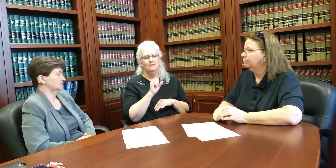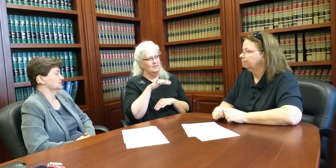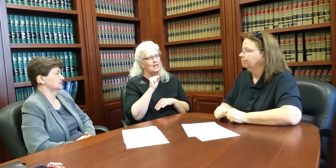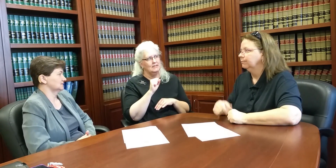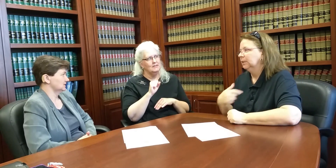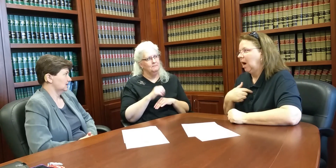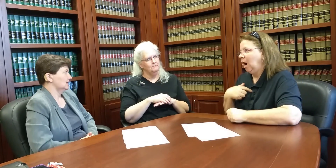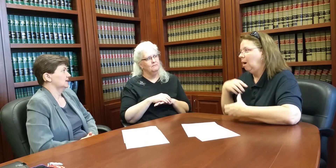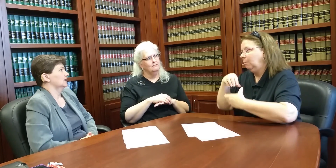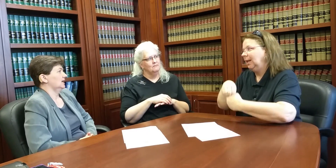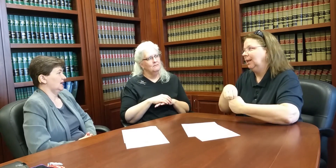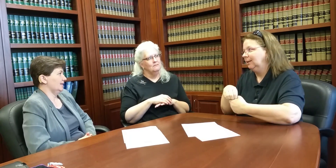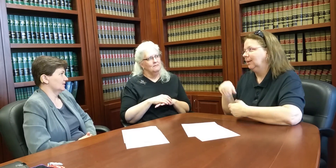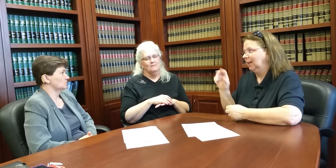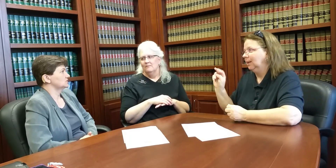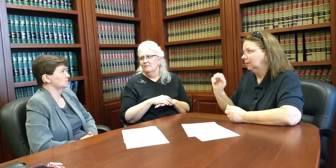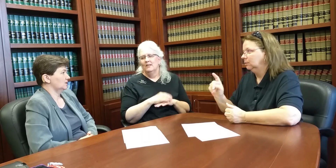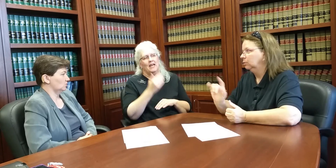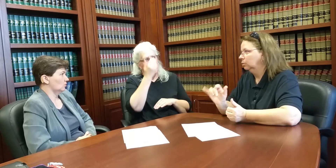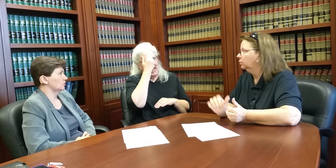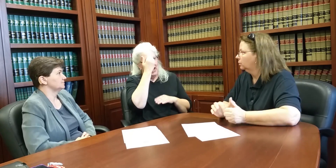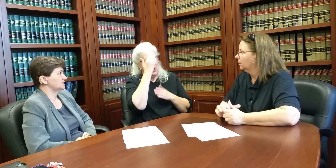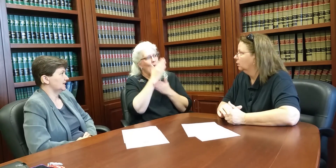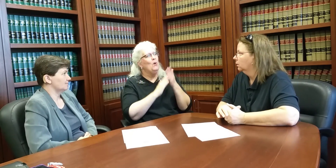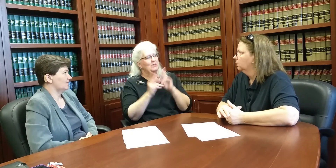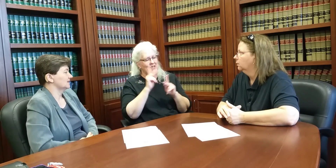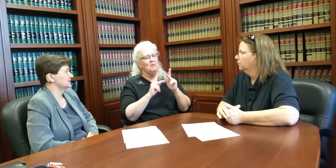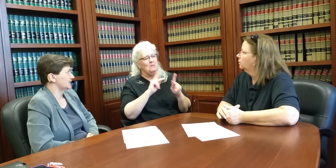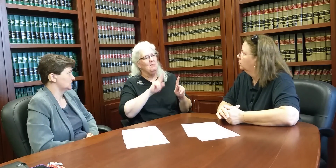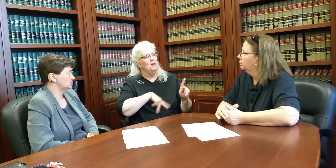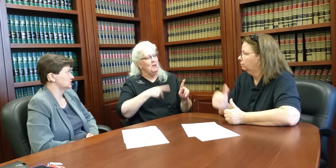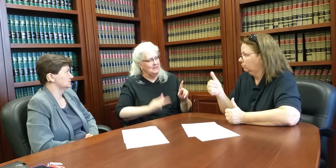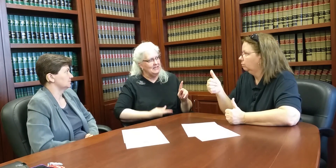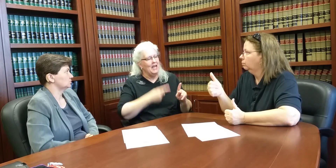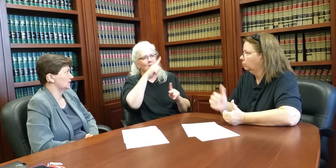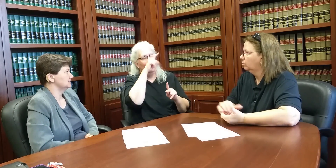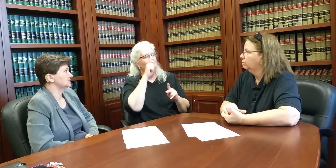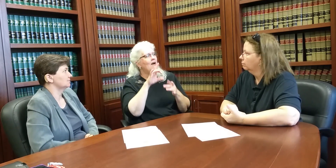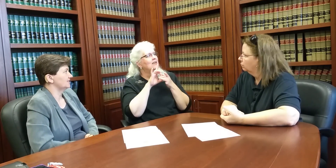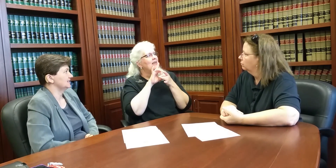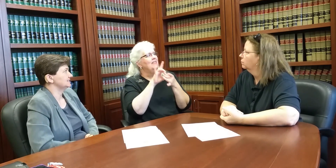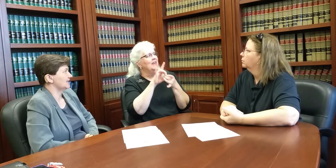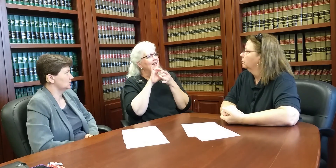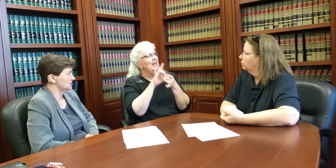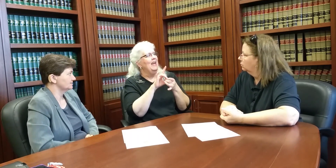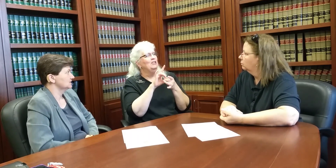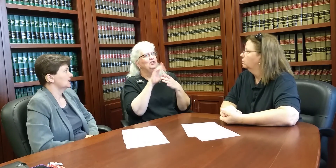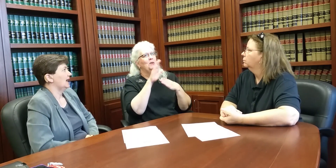yes. Yeah. And I know some people are upset about the connection between some of the executives